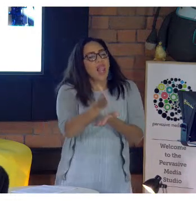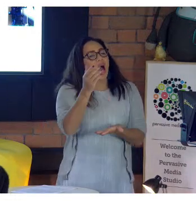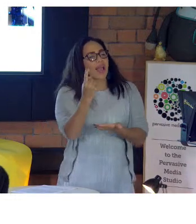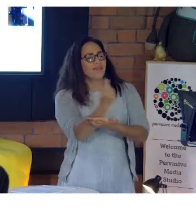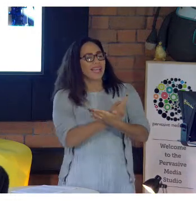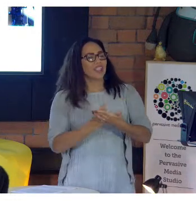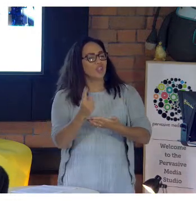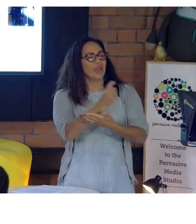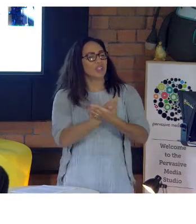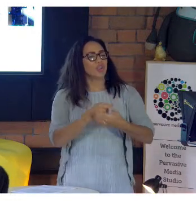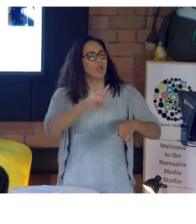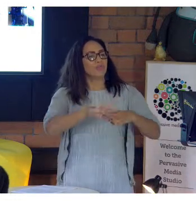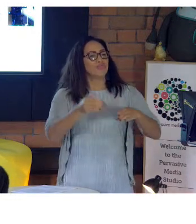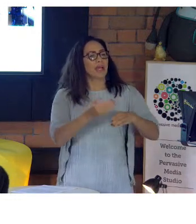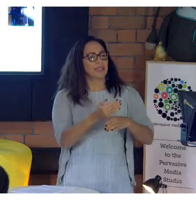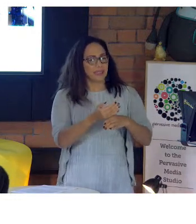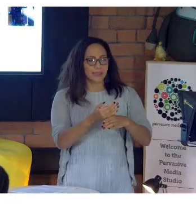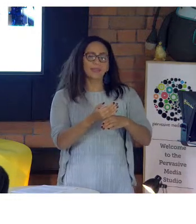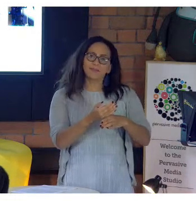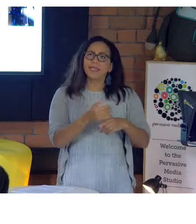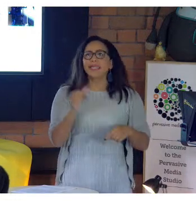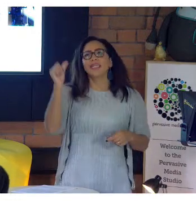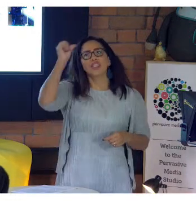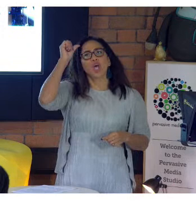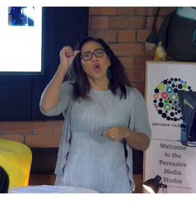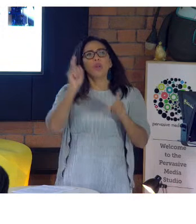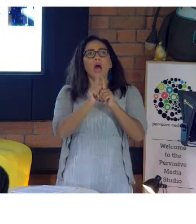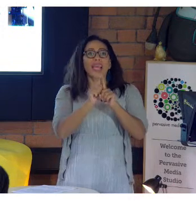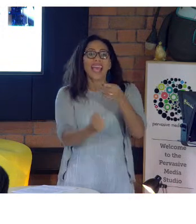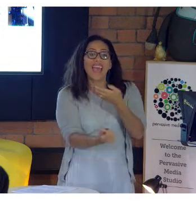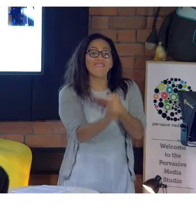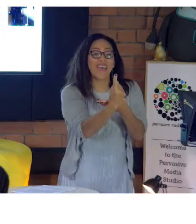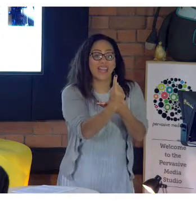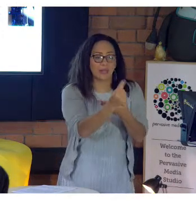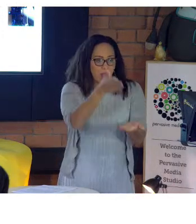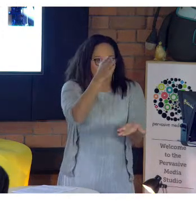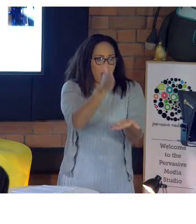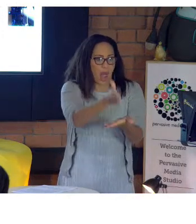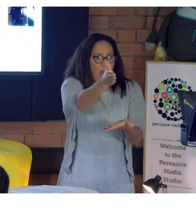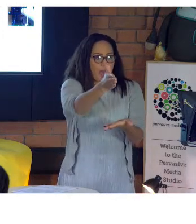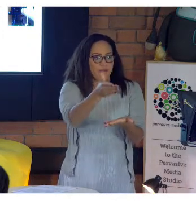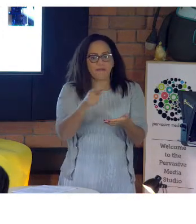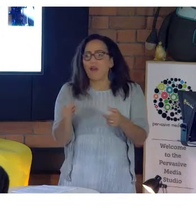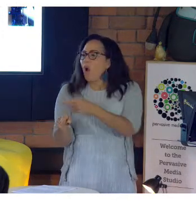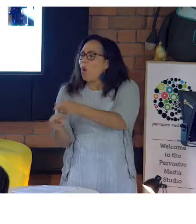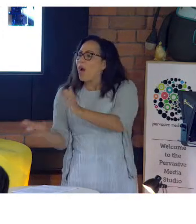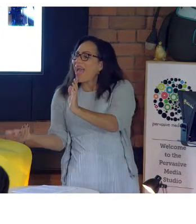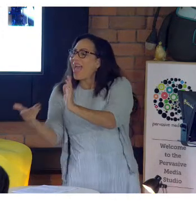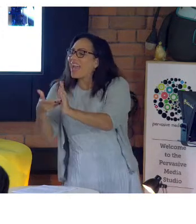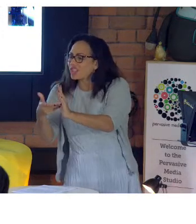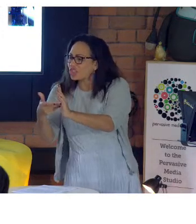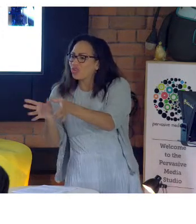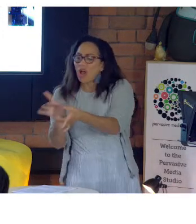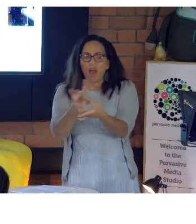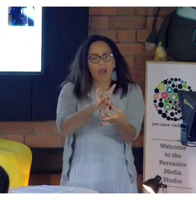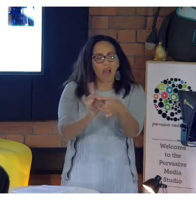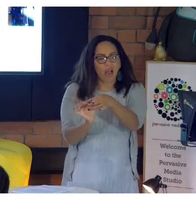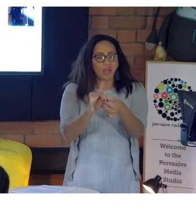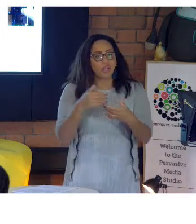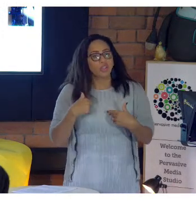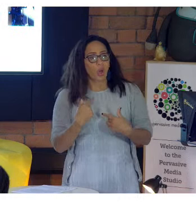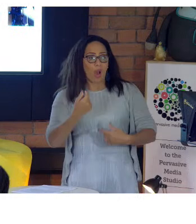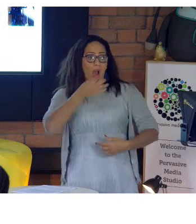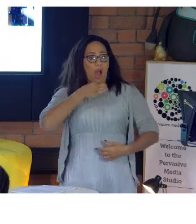practice is mostly known as an add-on to the live event industry. So scribes like me, we are brought in